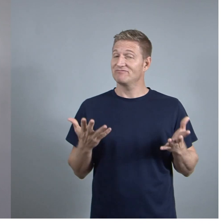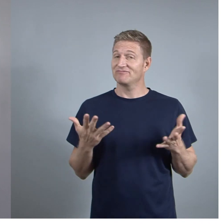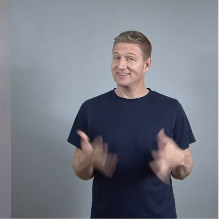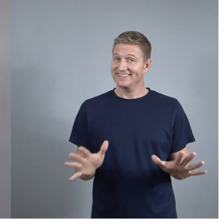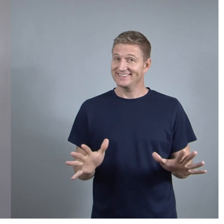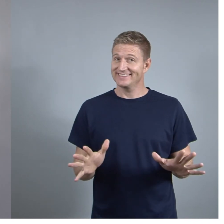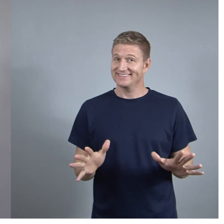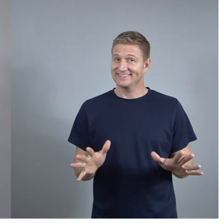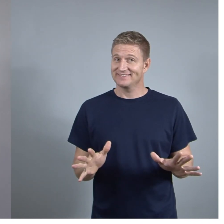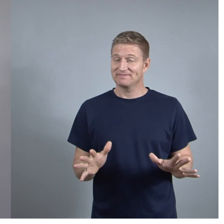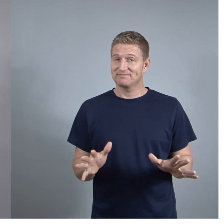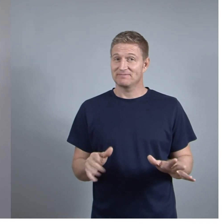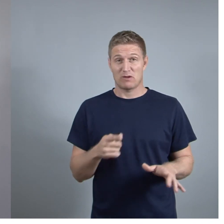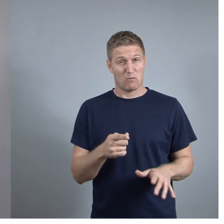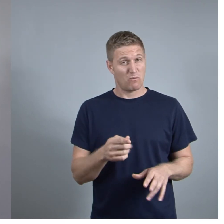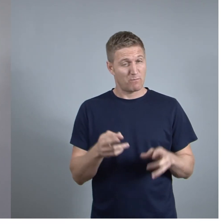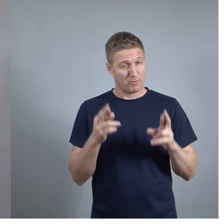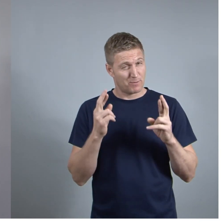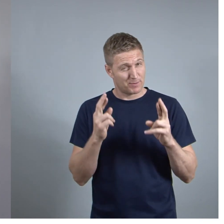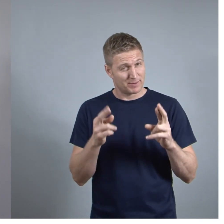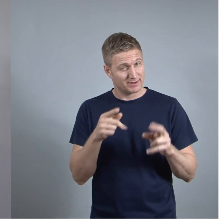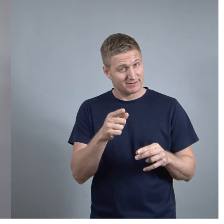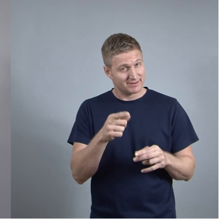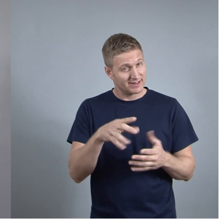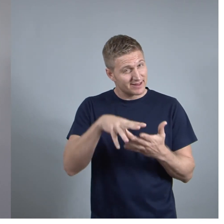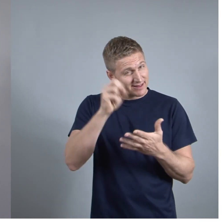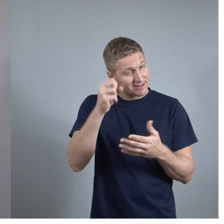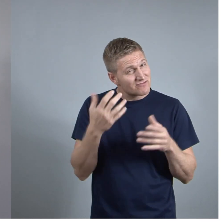That's the lesson for today. I hope you've learned